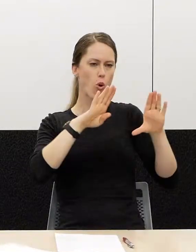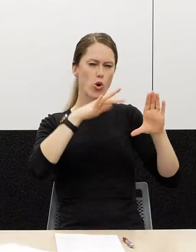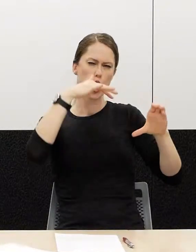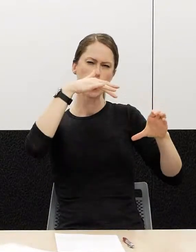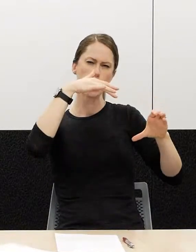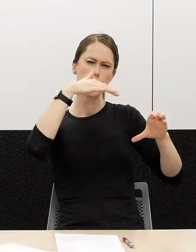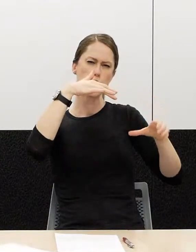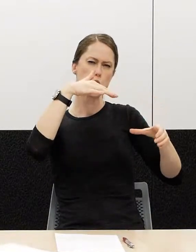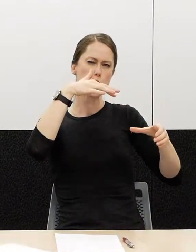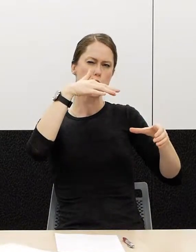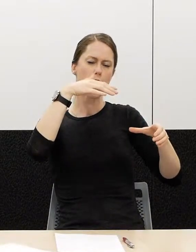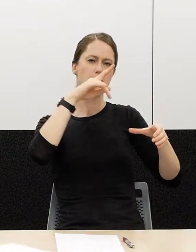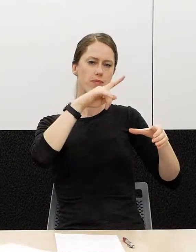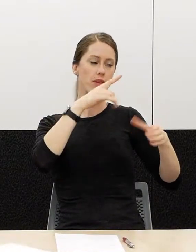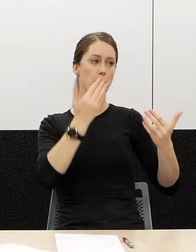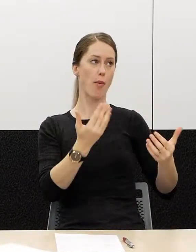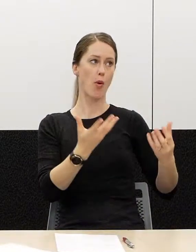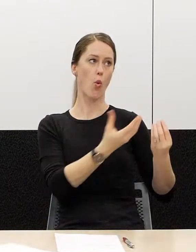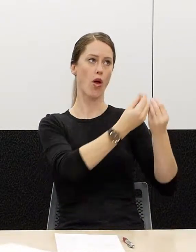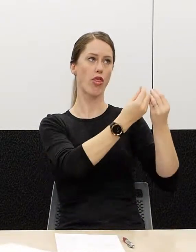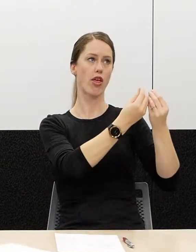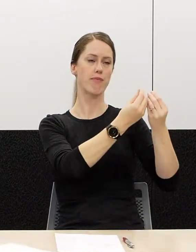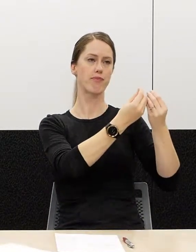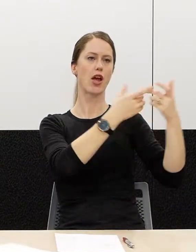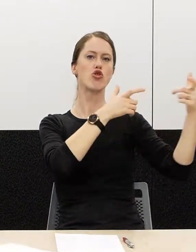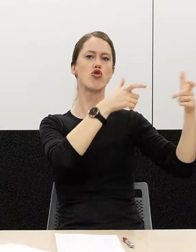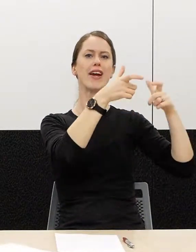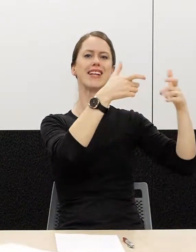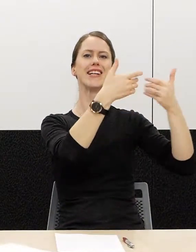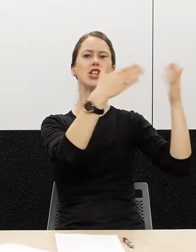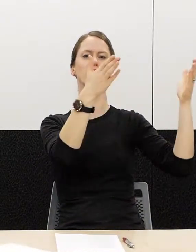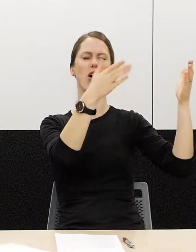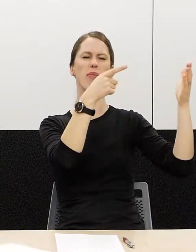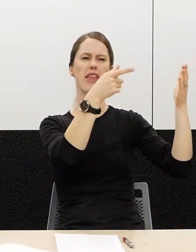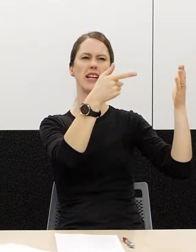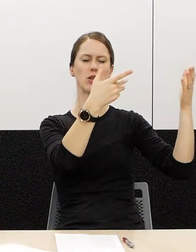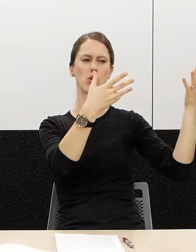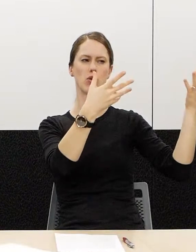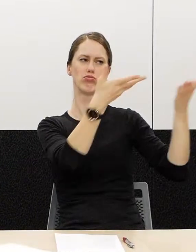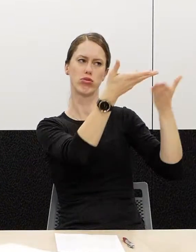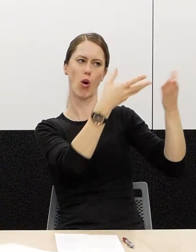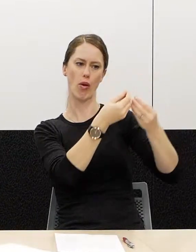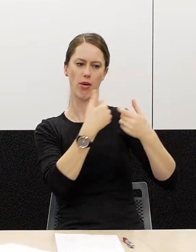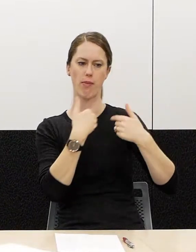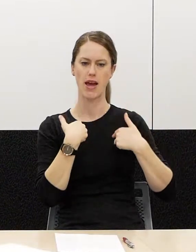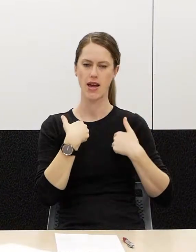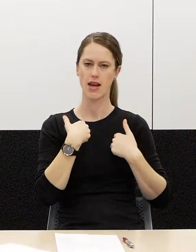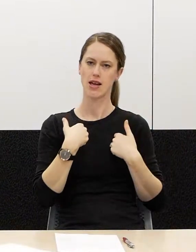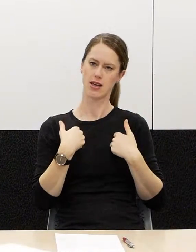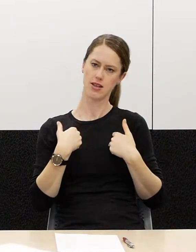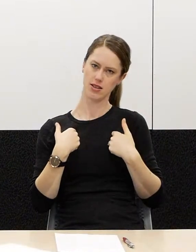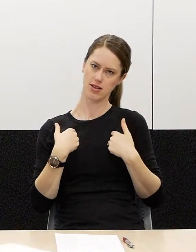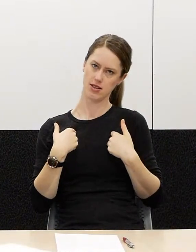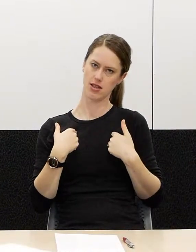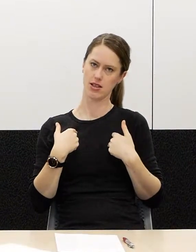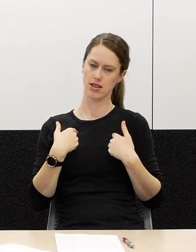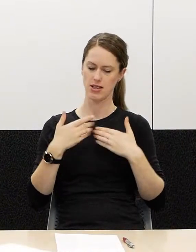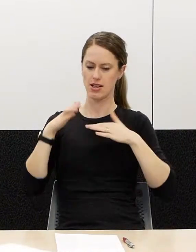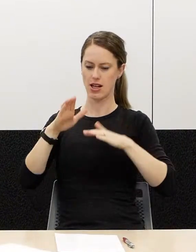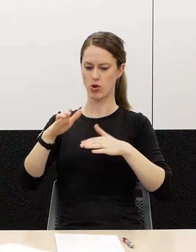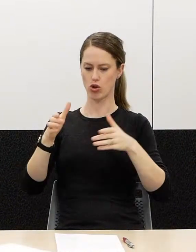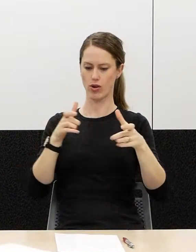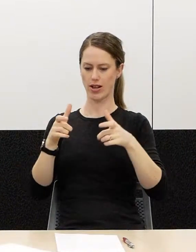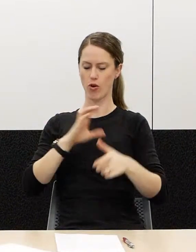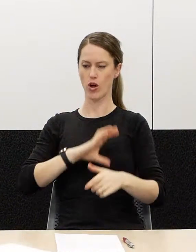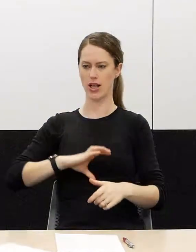structure of the board currently rests with the Director General, but that's in consultation with me as National Director of Cancer. So